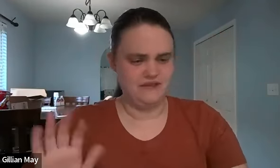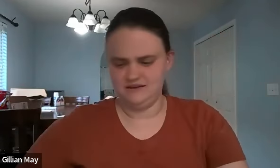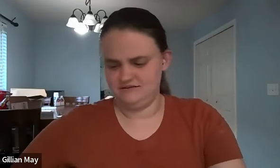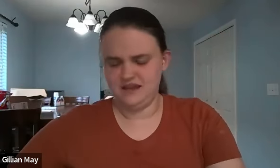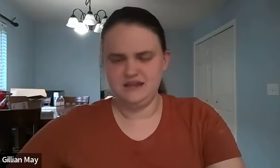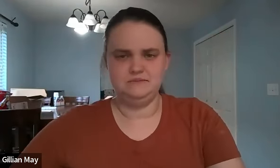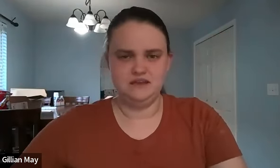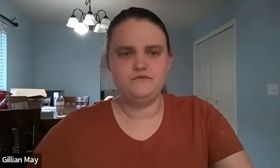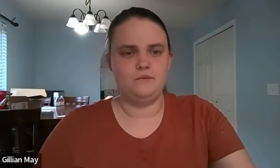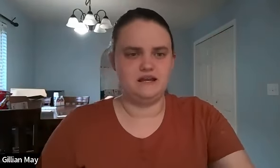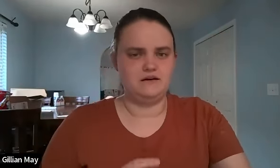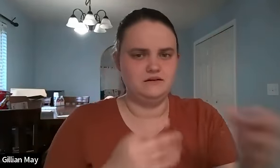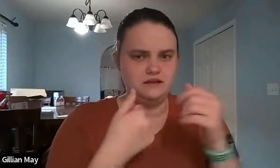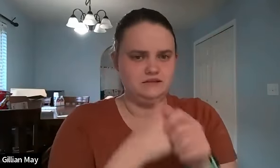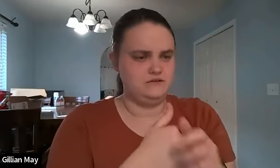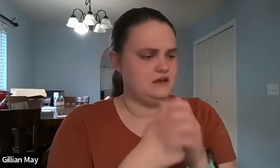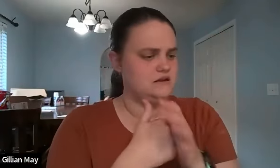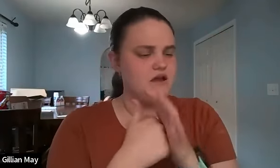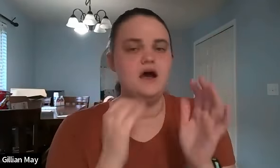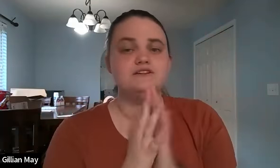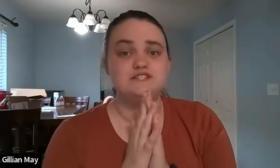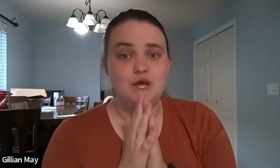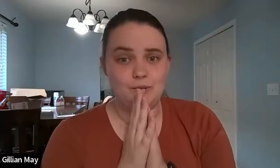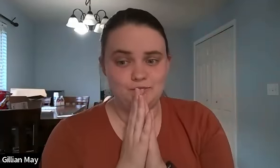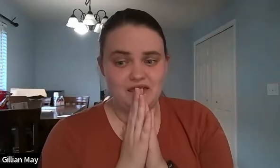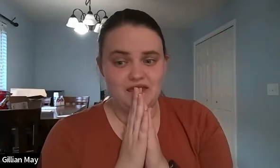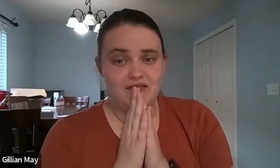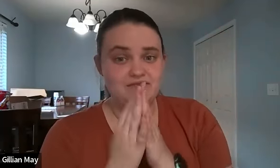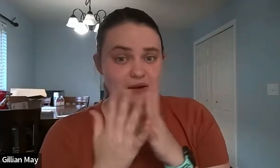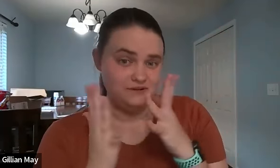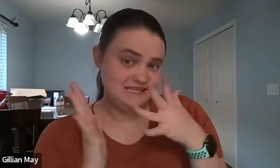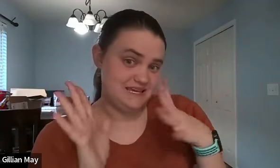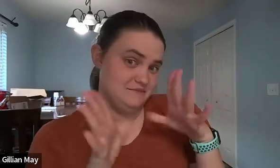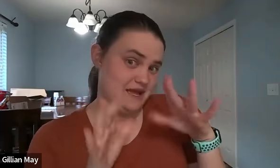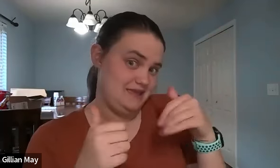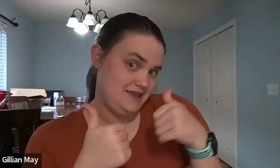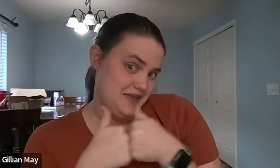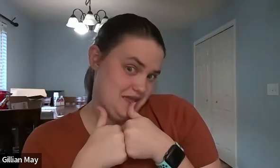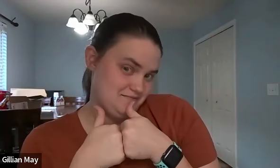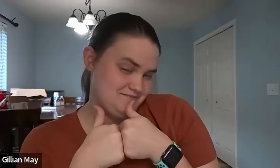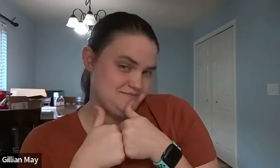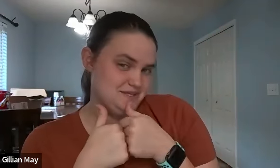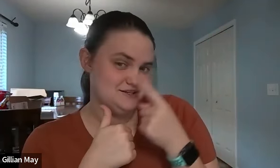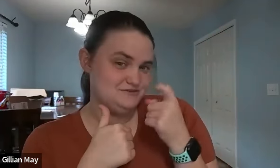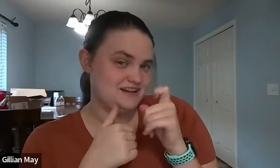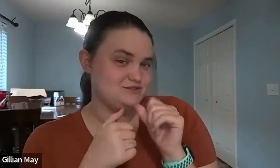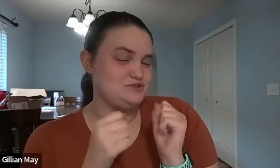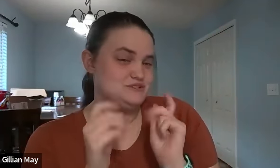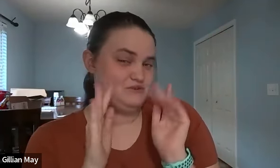man, I need to be careful when I do that. So that was the end of my game because you guys were doing so